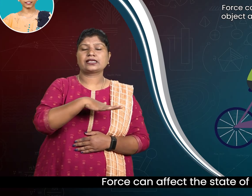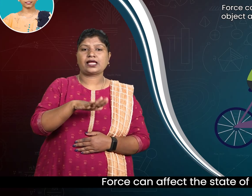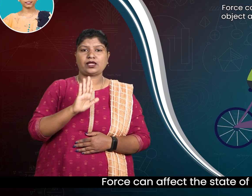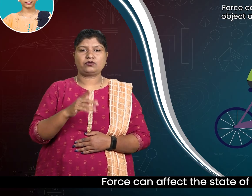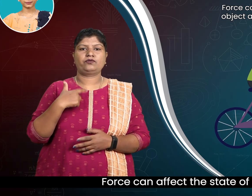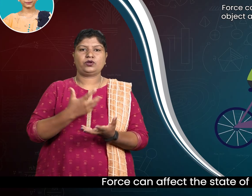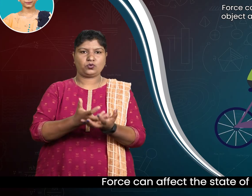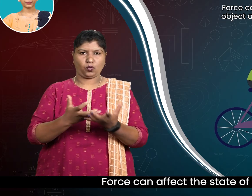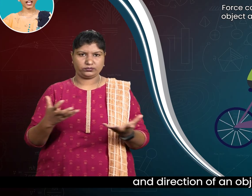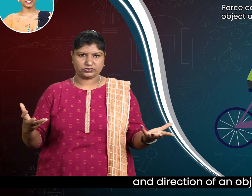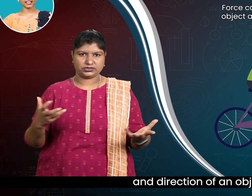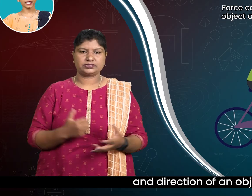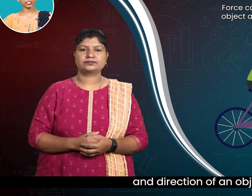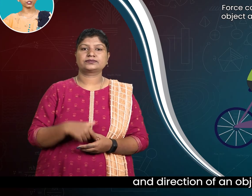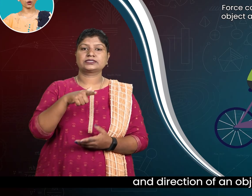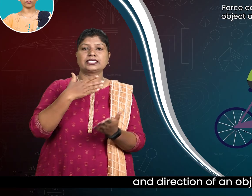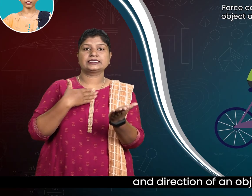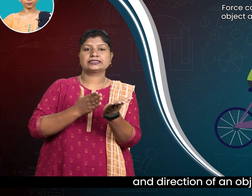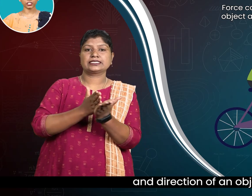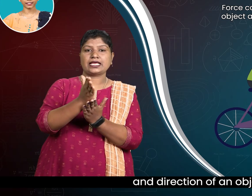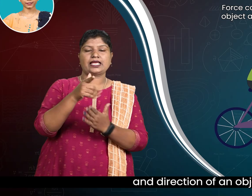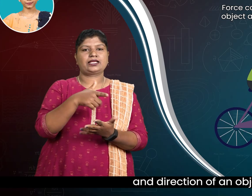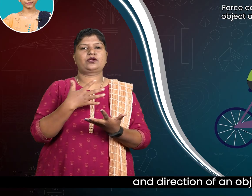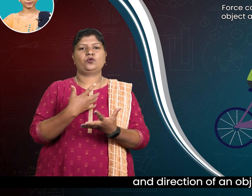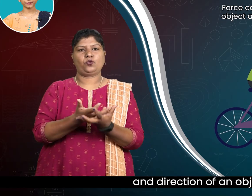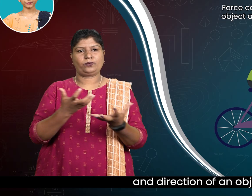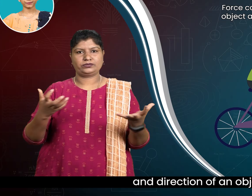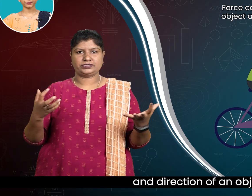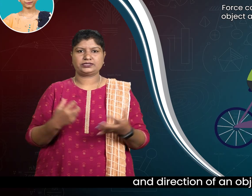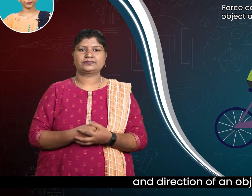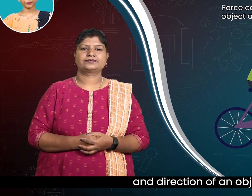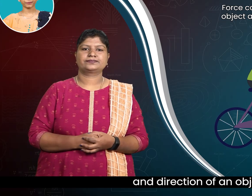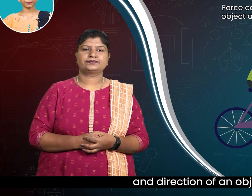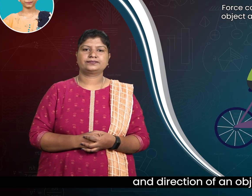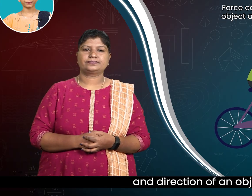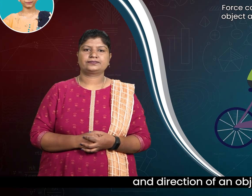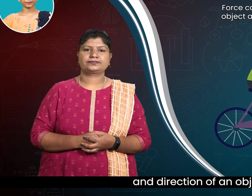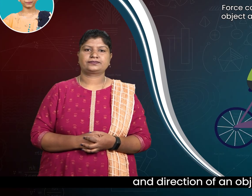an object and direction of an object.